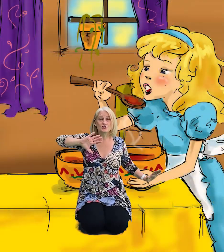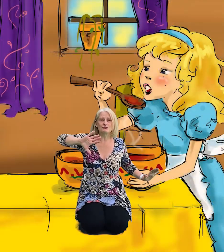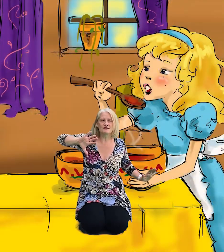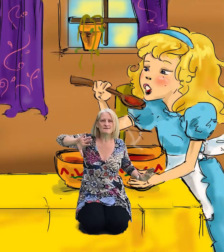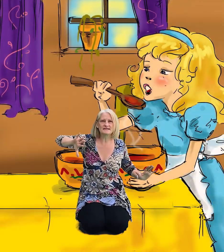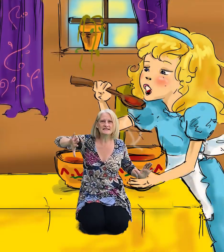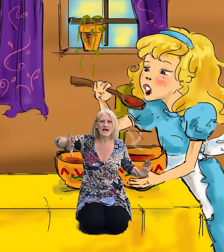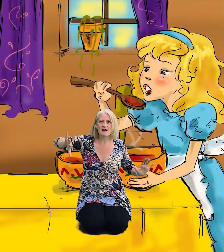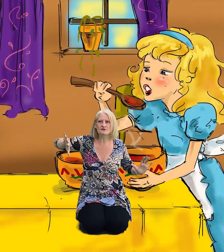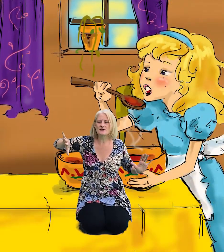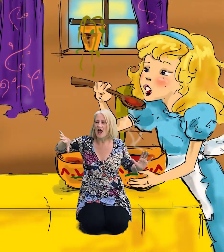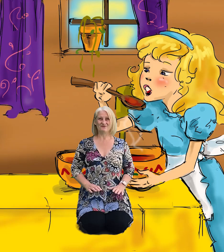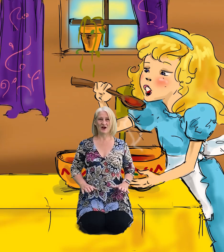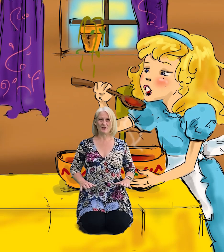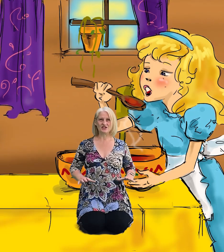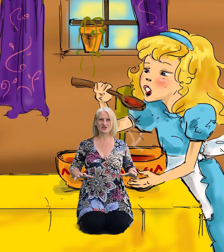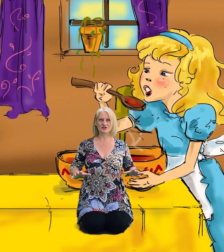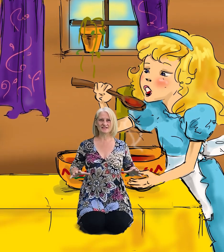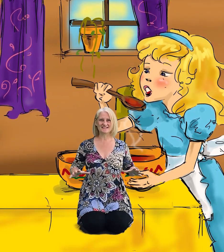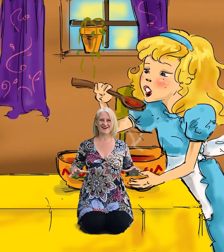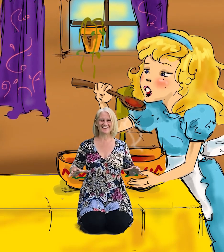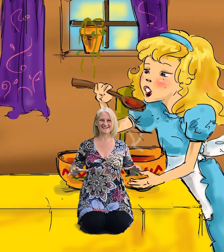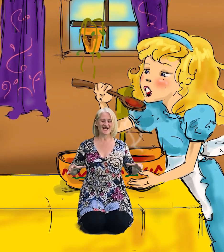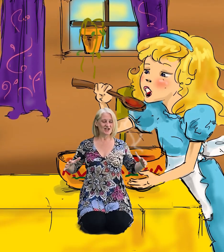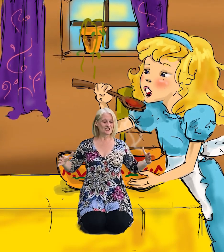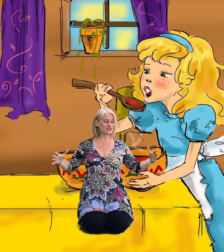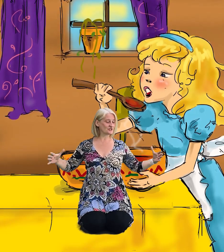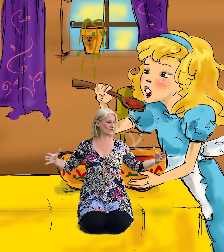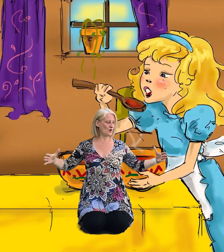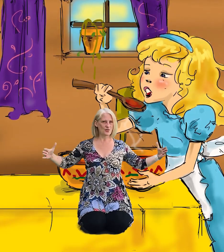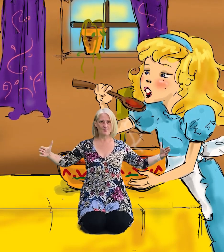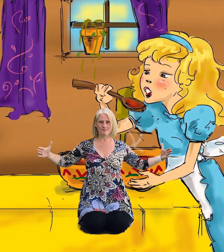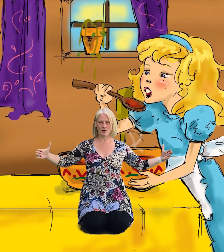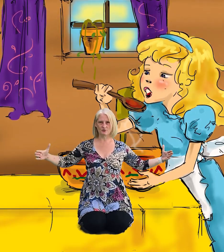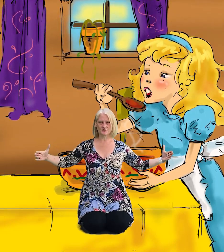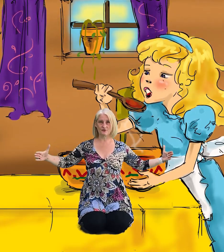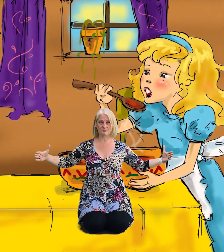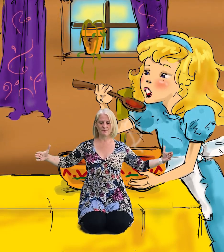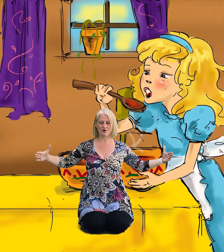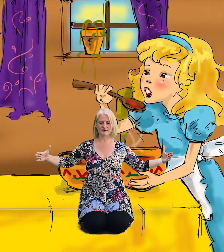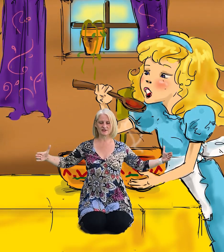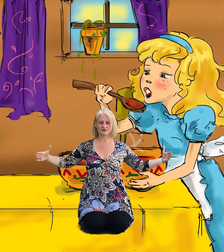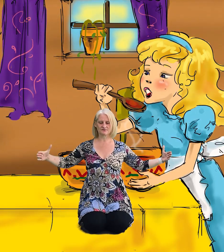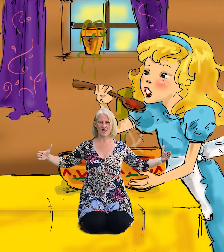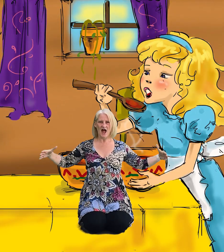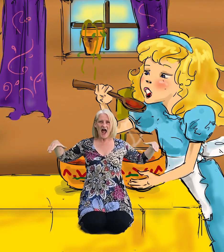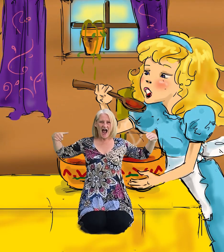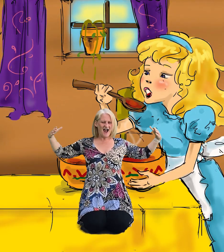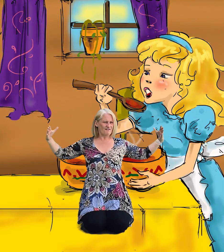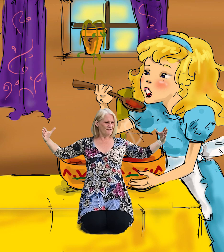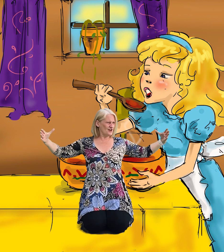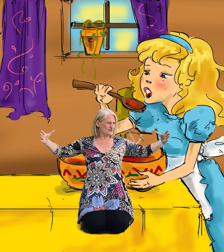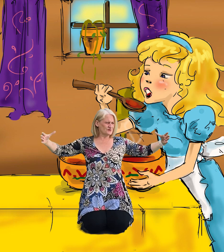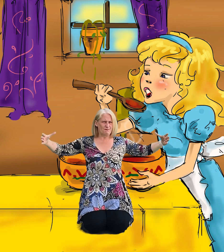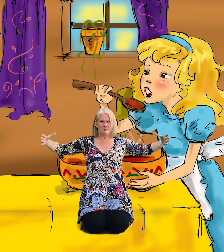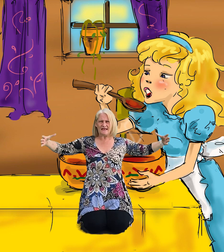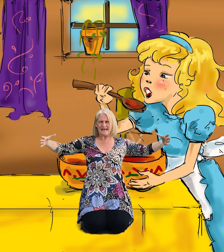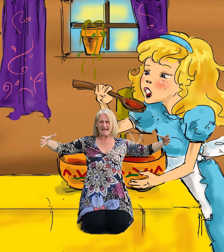she creeps into the house. Right when she got inside, she saw the bowls of porridge. And first was the big